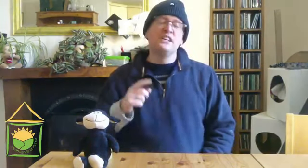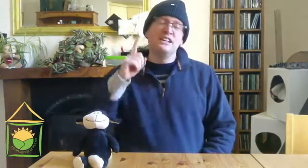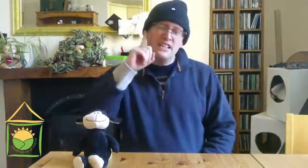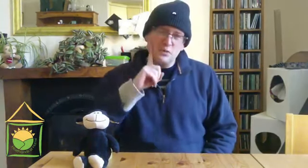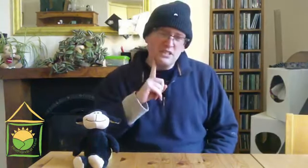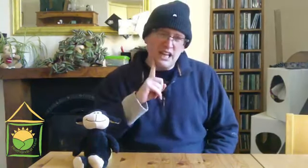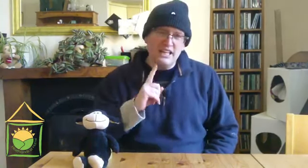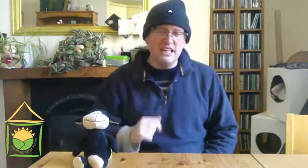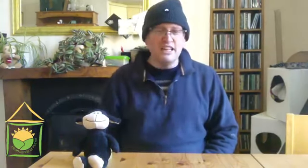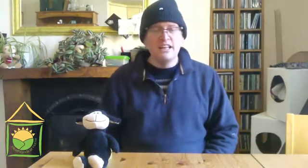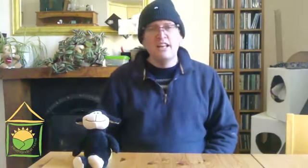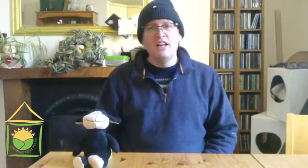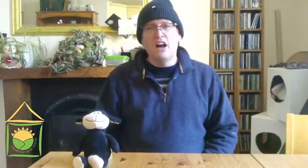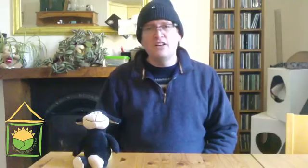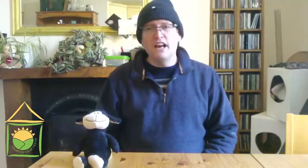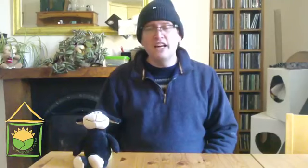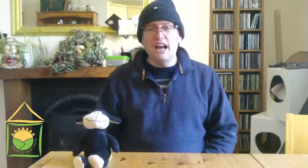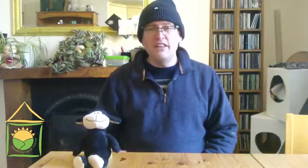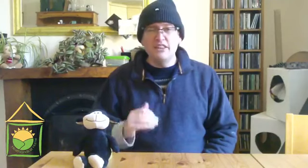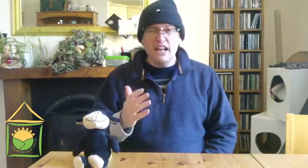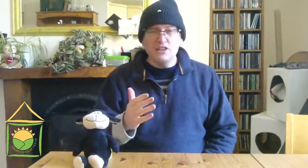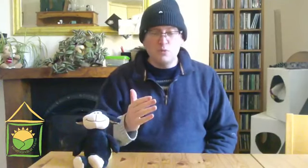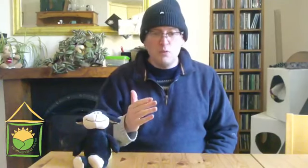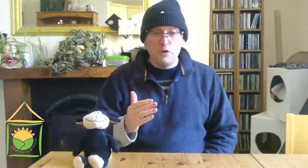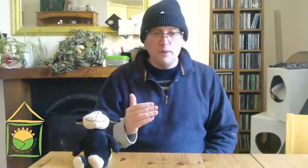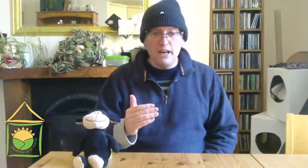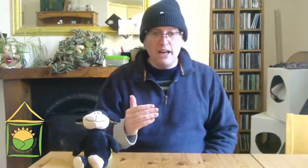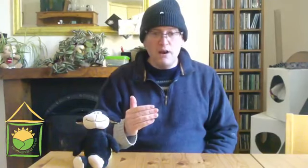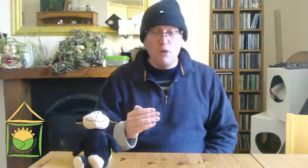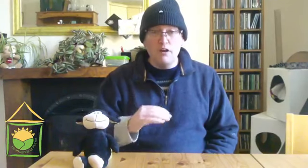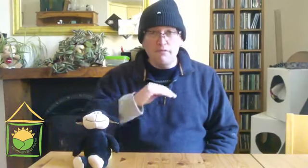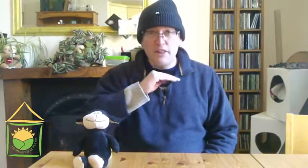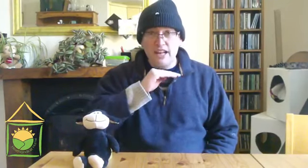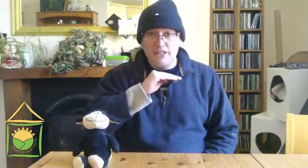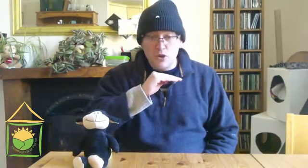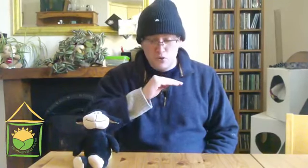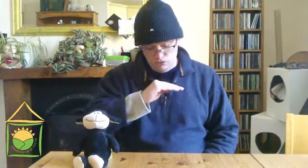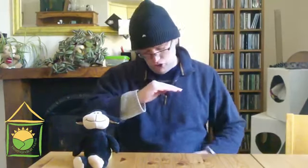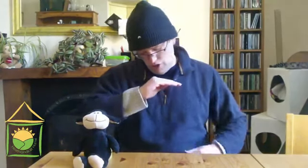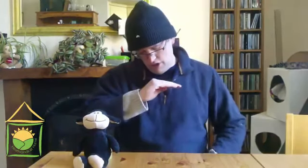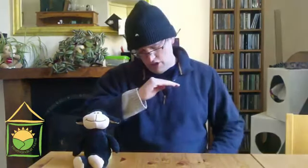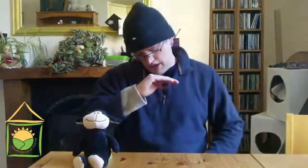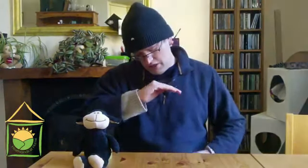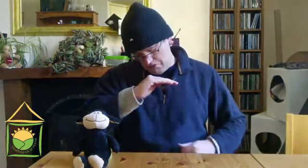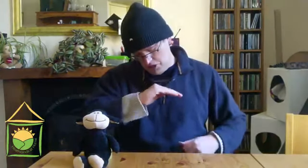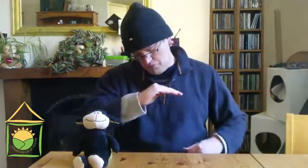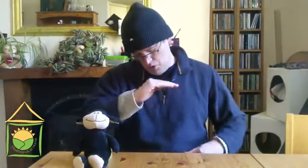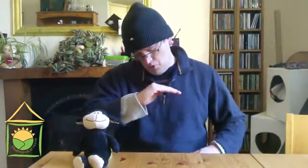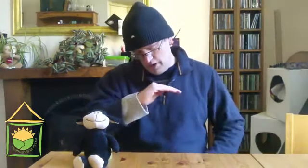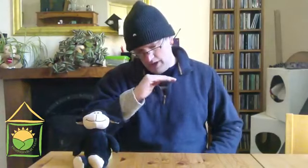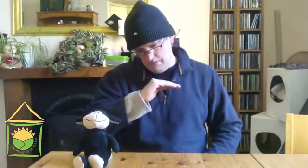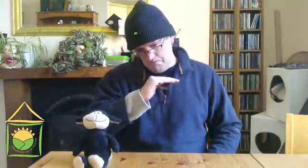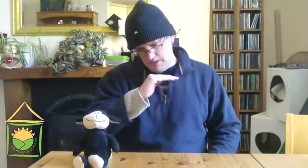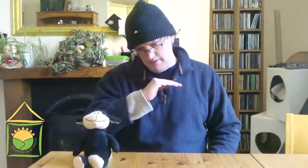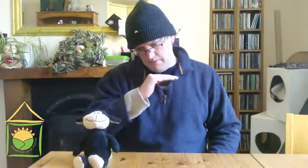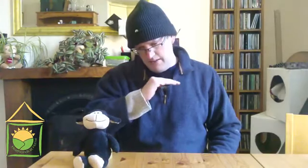this one's a lady. Okay, and then the last one would be one for the little, so it's like it's smaller